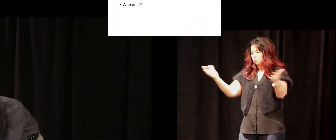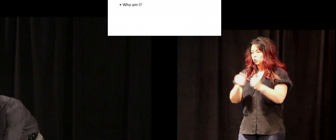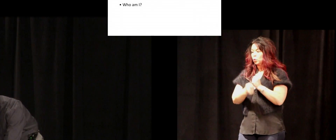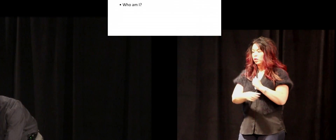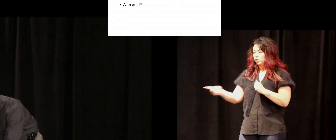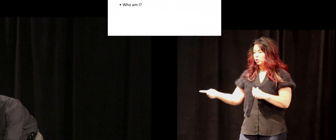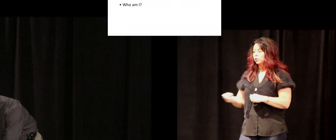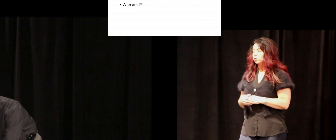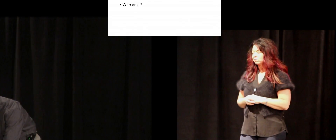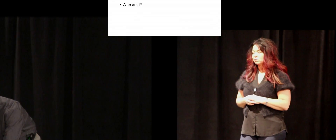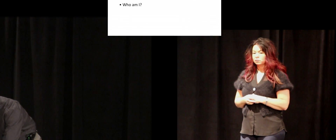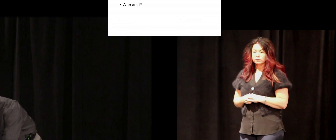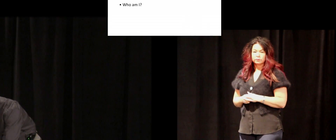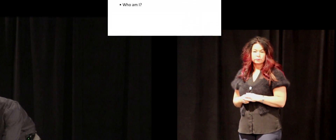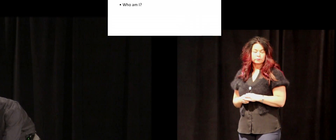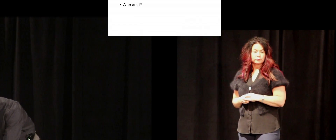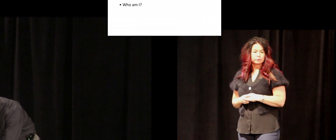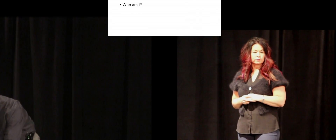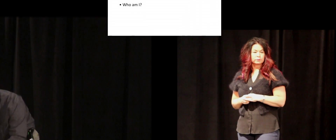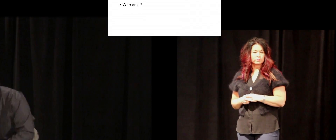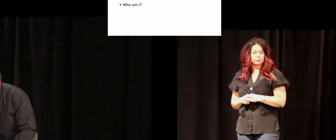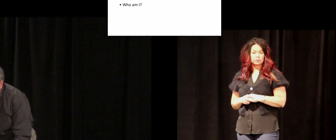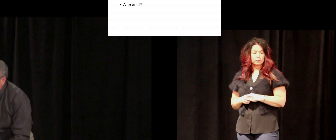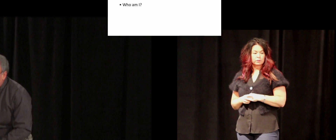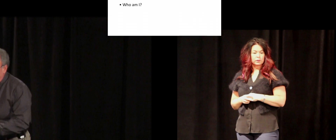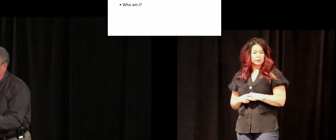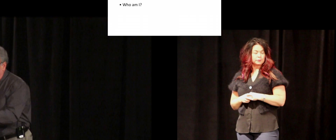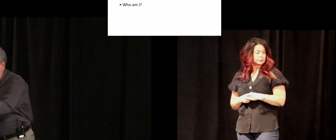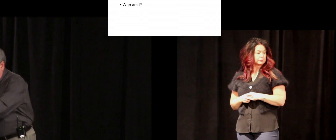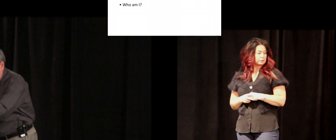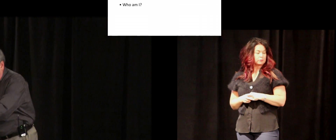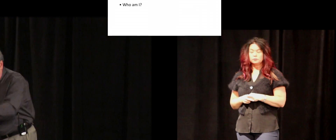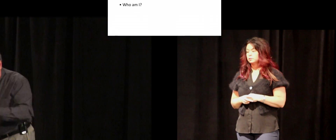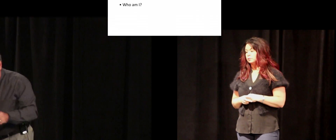things, improve things, no matter what age. No matter what age.